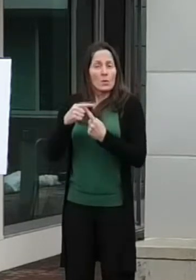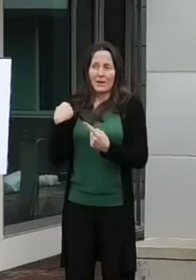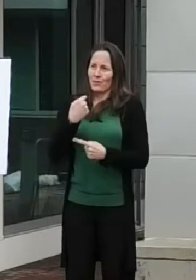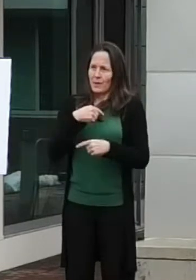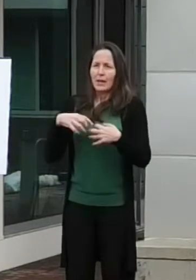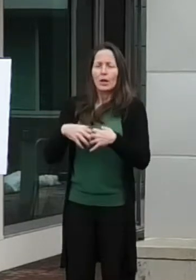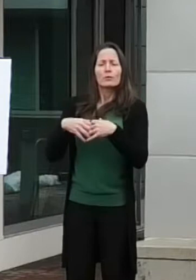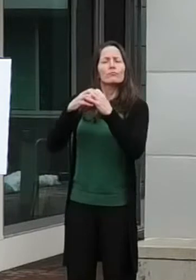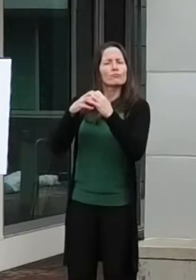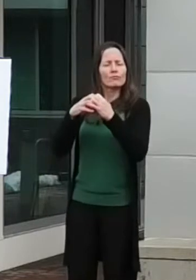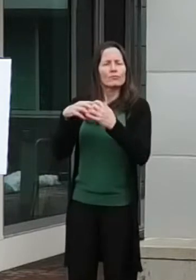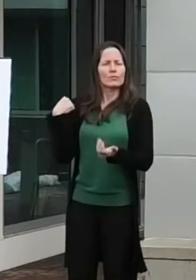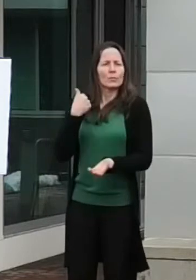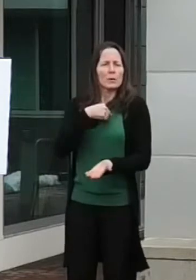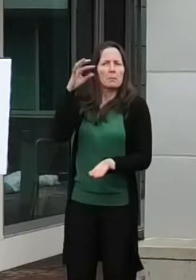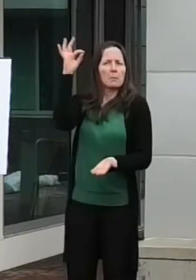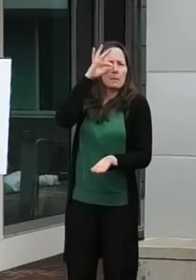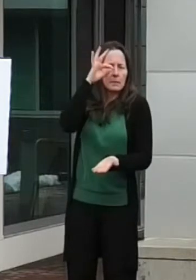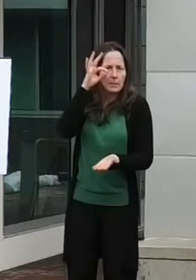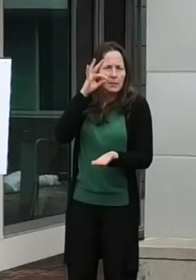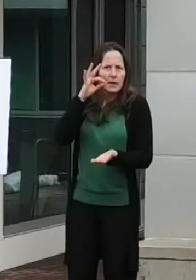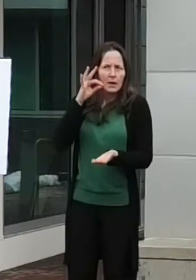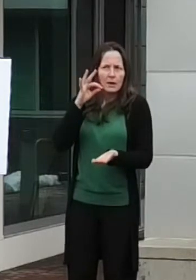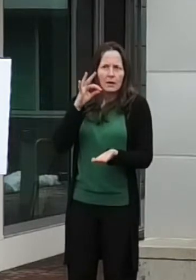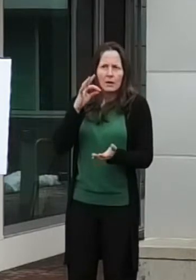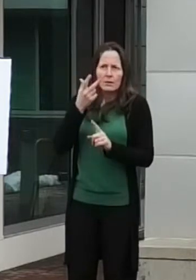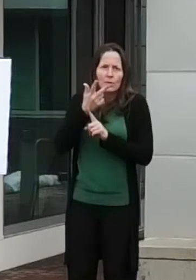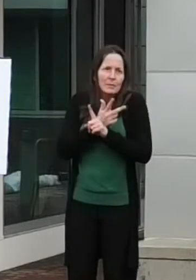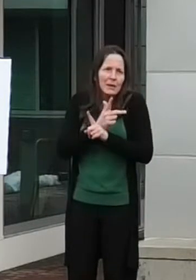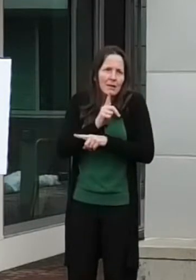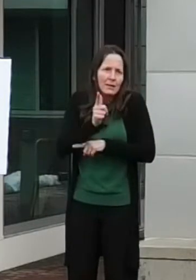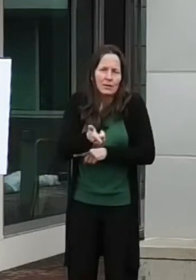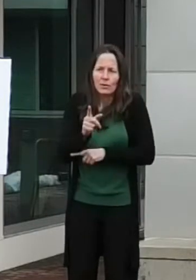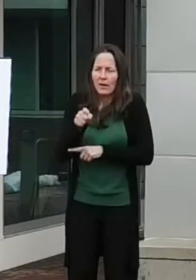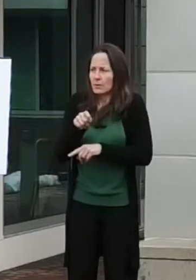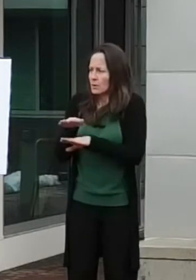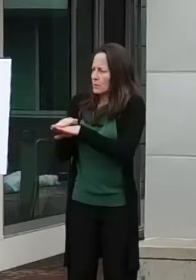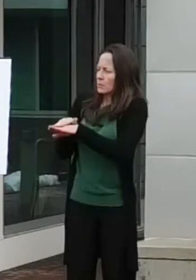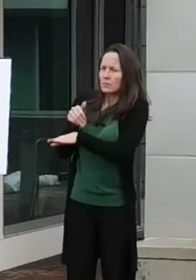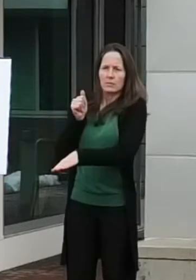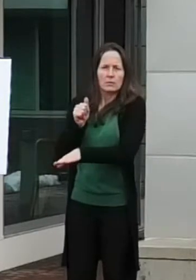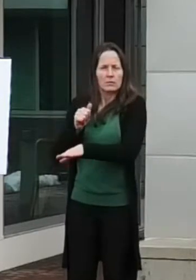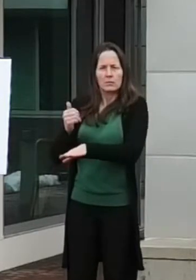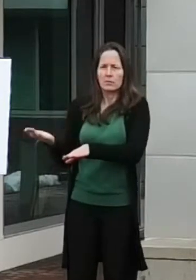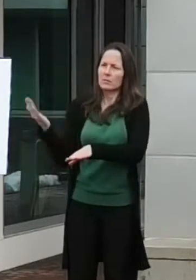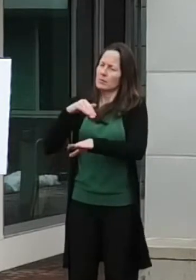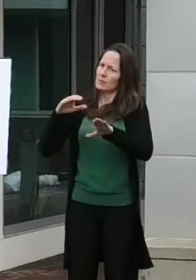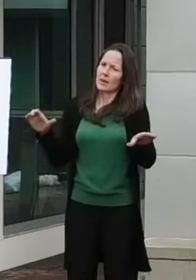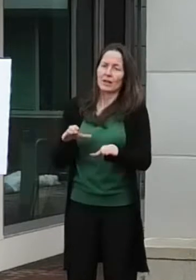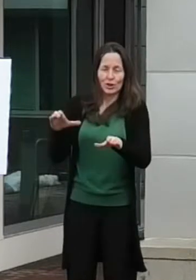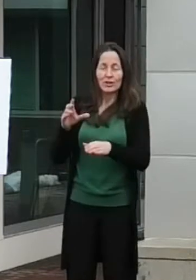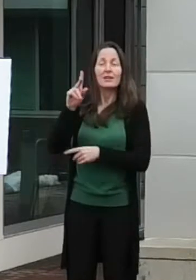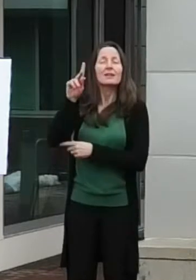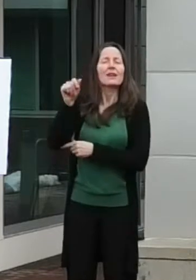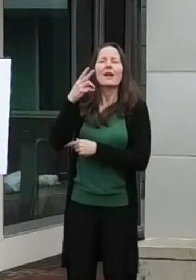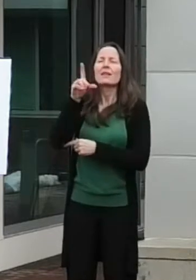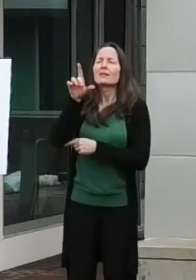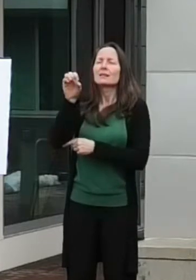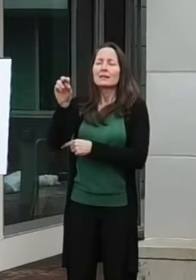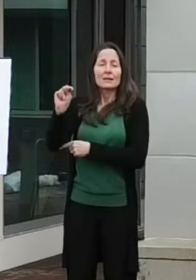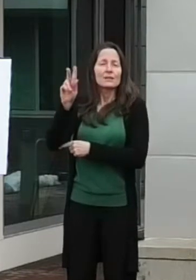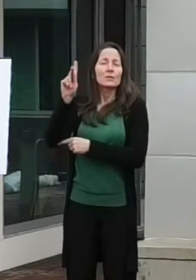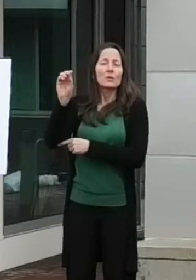the co-ed would have to activate just 3 months later. Kathleen Koch, who is here today,